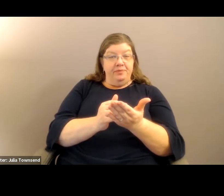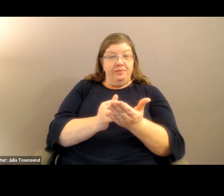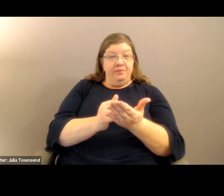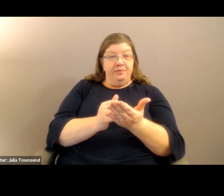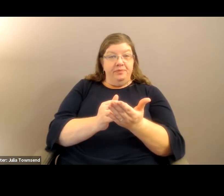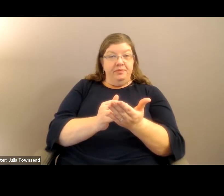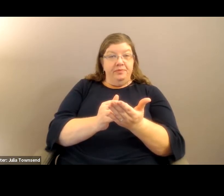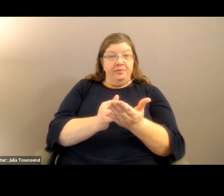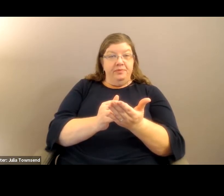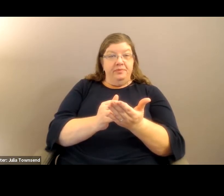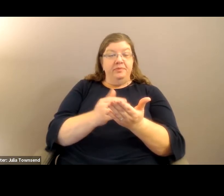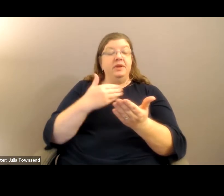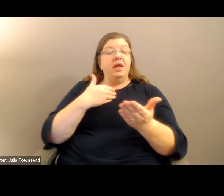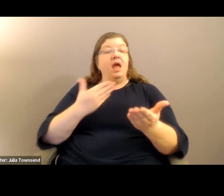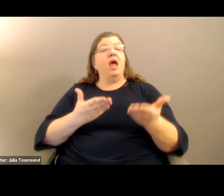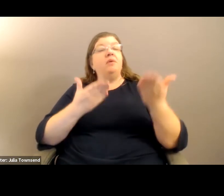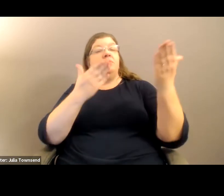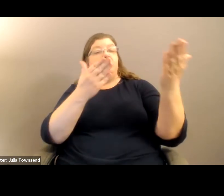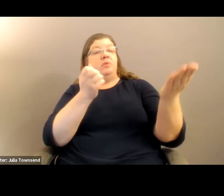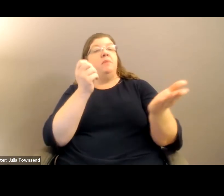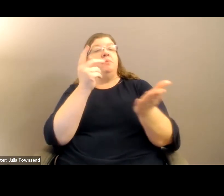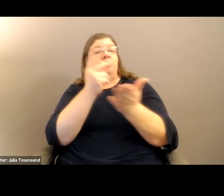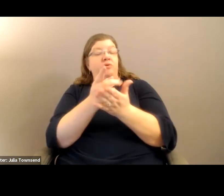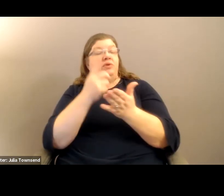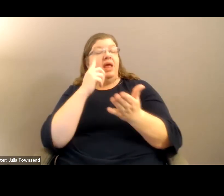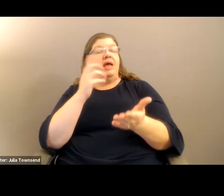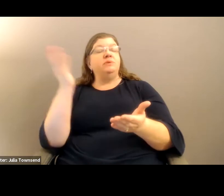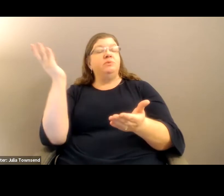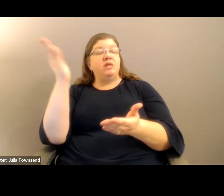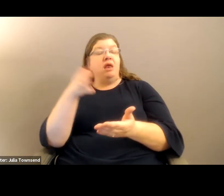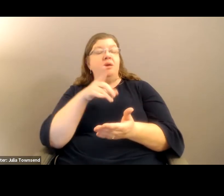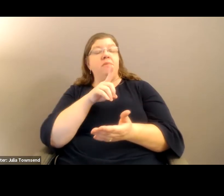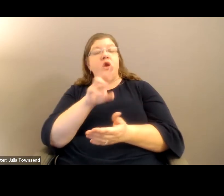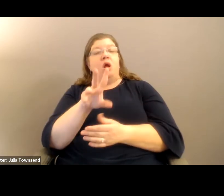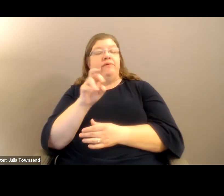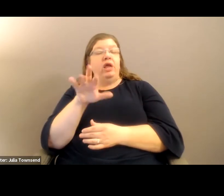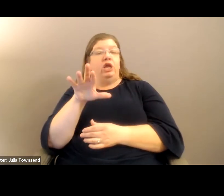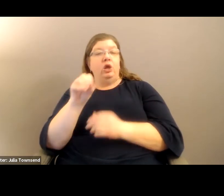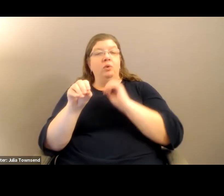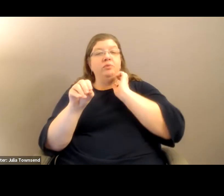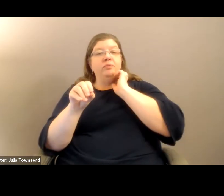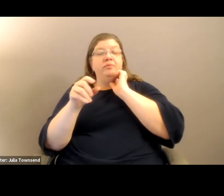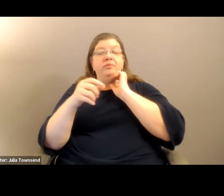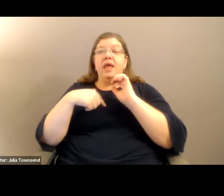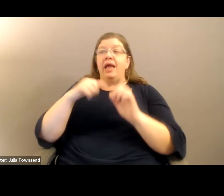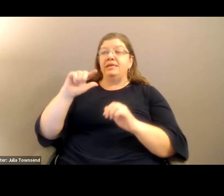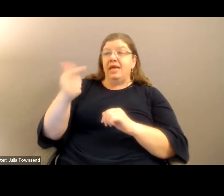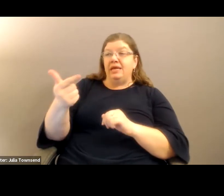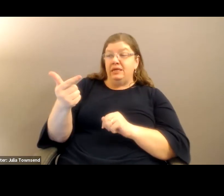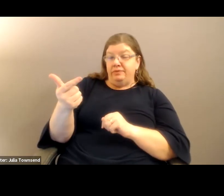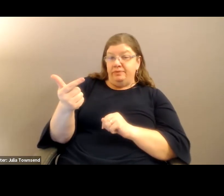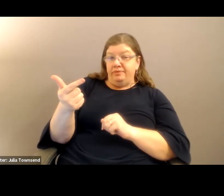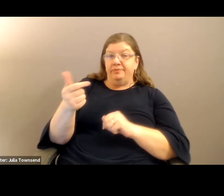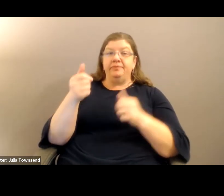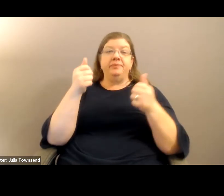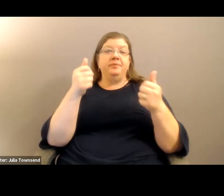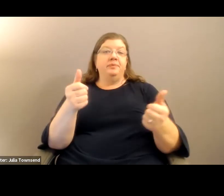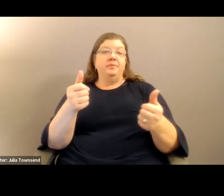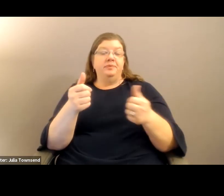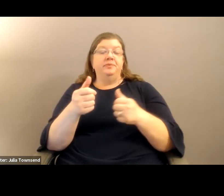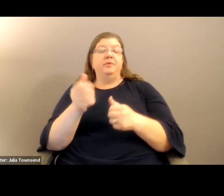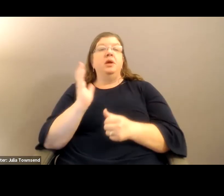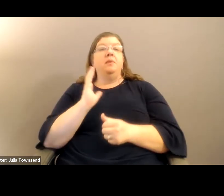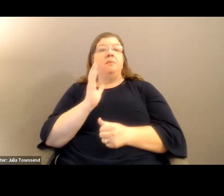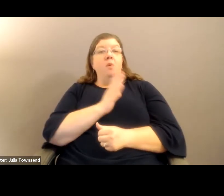I move that this item be approved as presented by Dr. Vecchio. Second. Okay, board members,